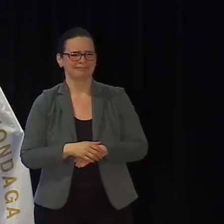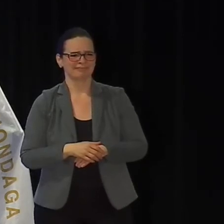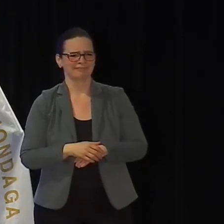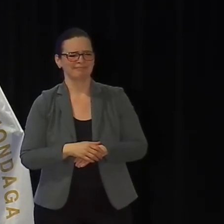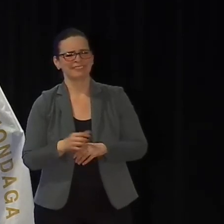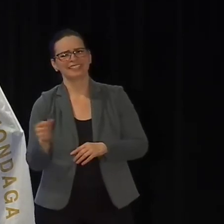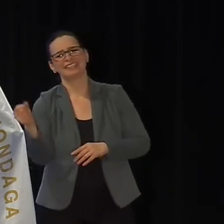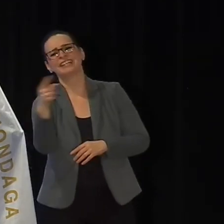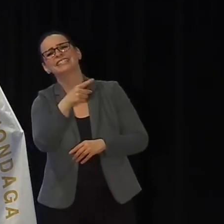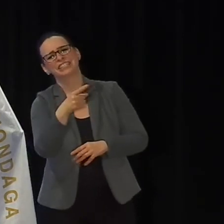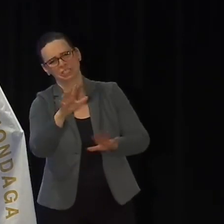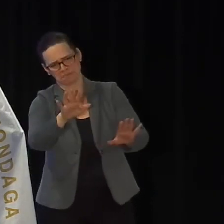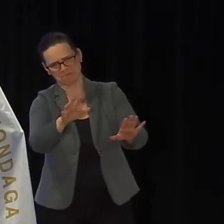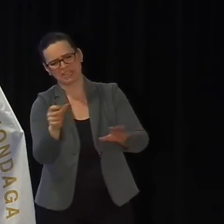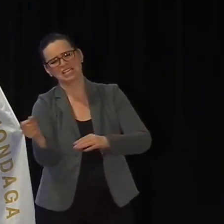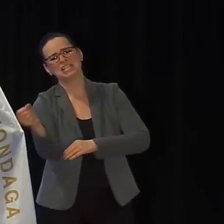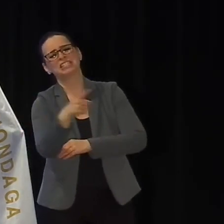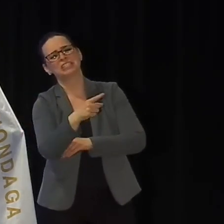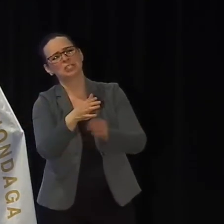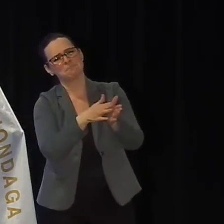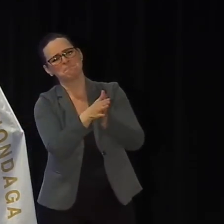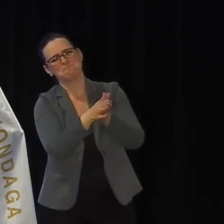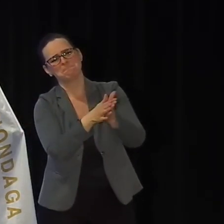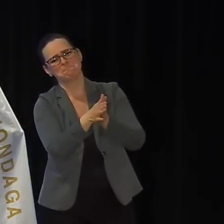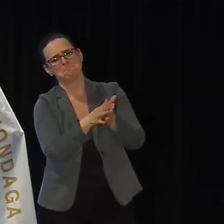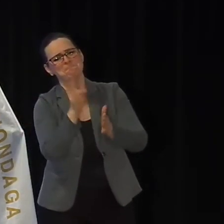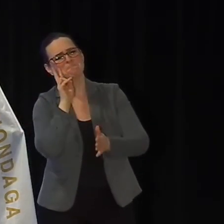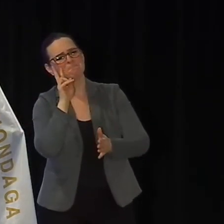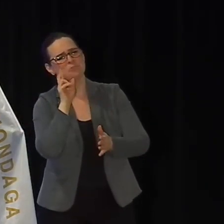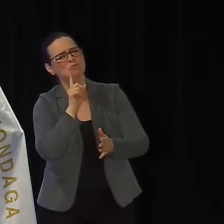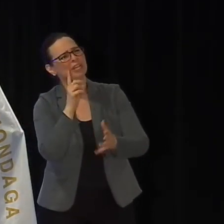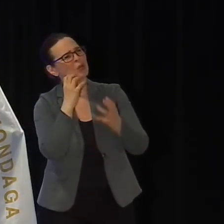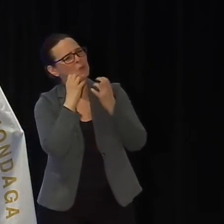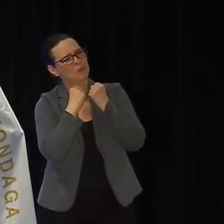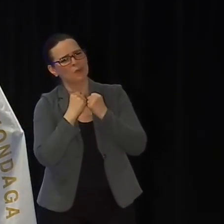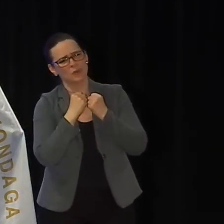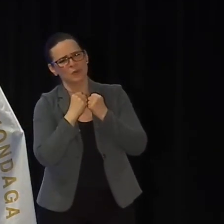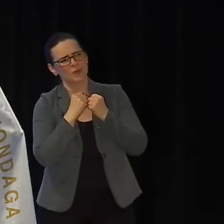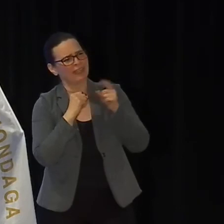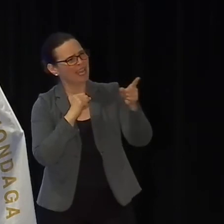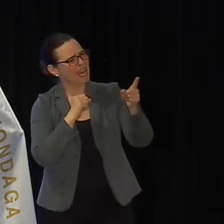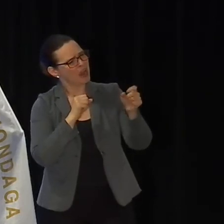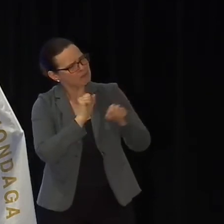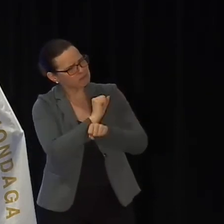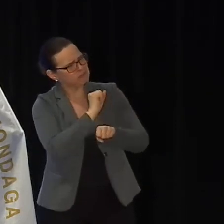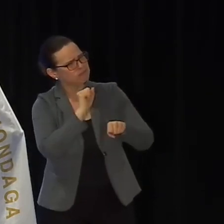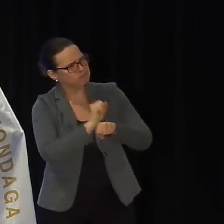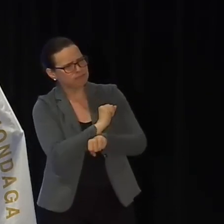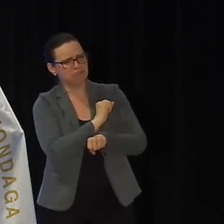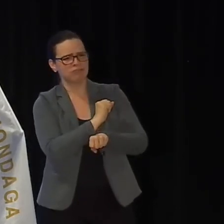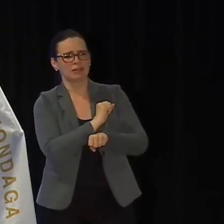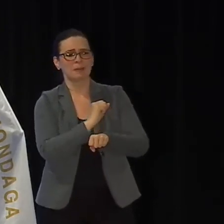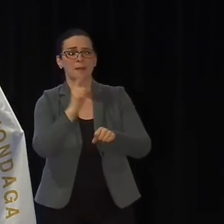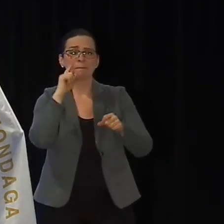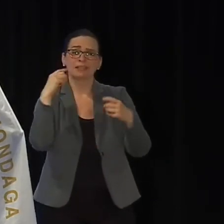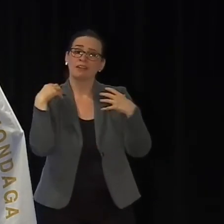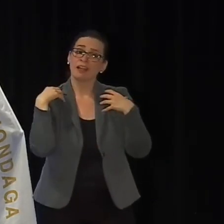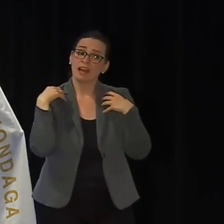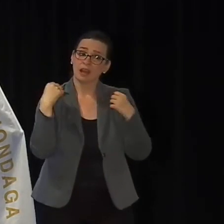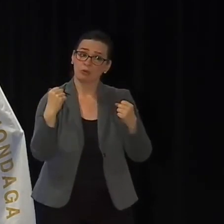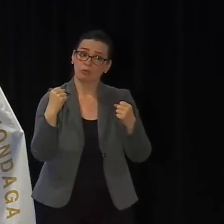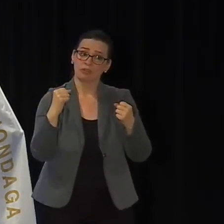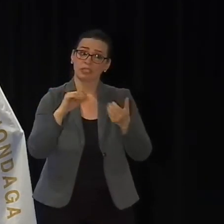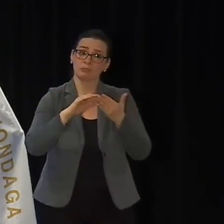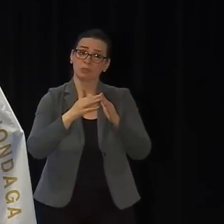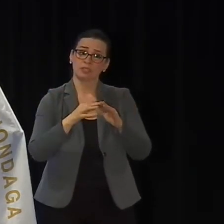So something to look forward to, and I'm very grateful that they went on the run they did for the mental health of the community. Do you have a pick moving forward?